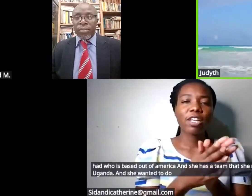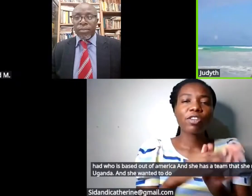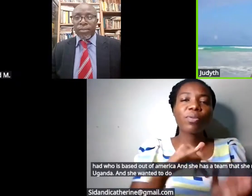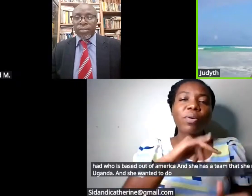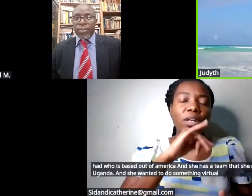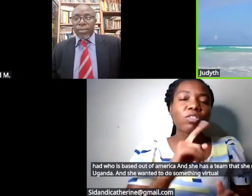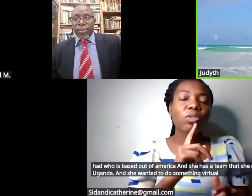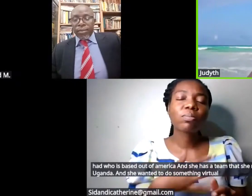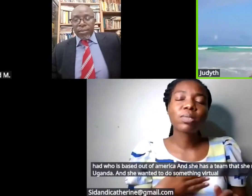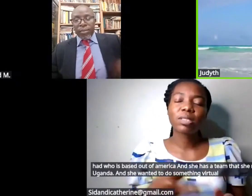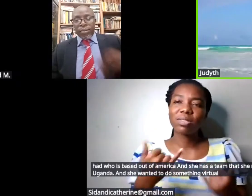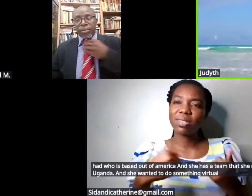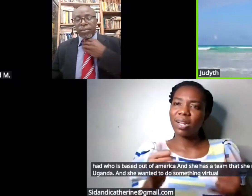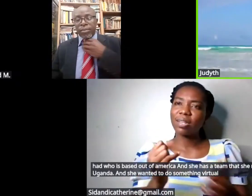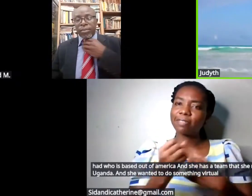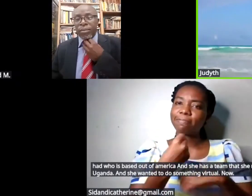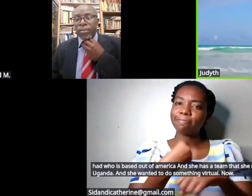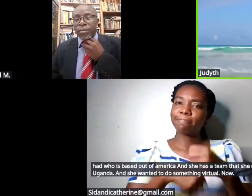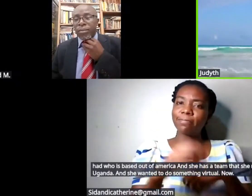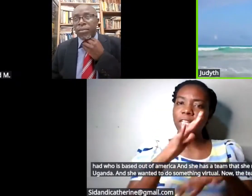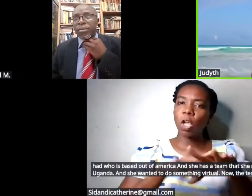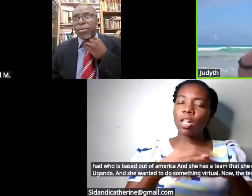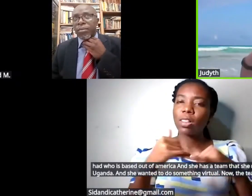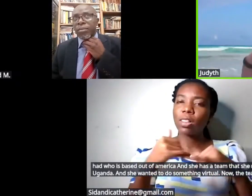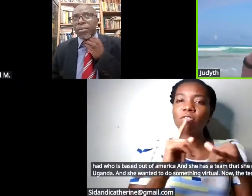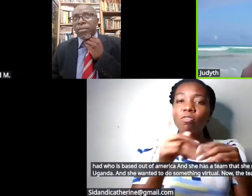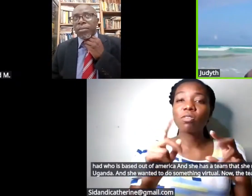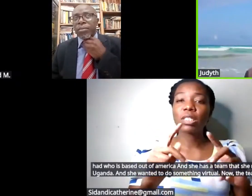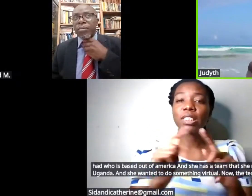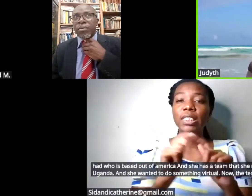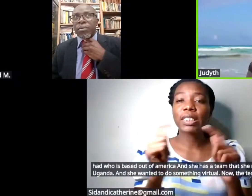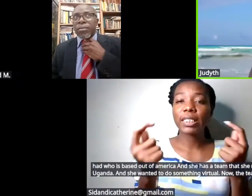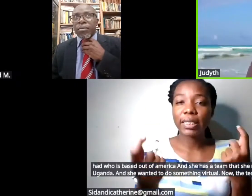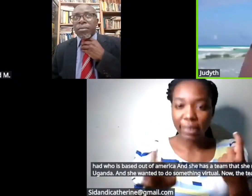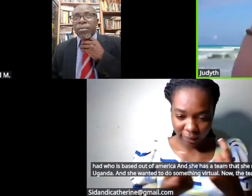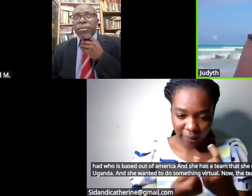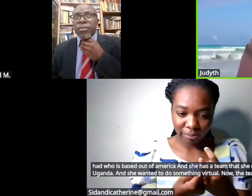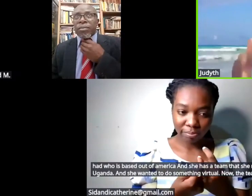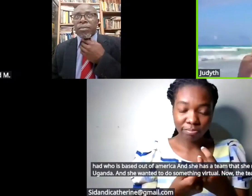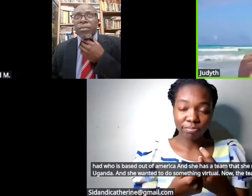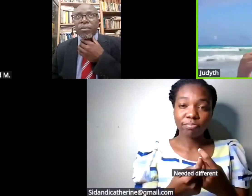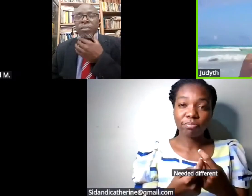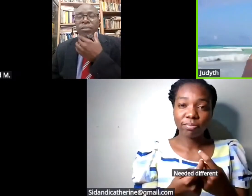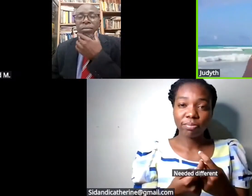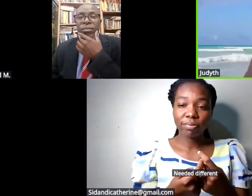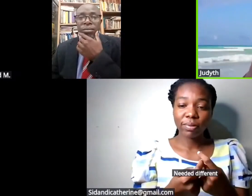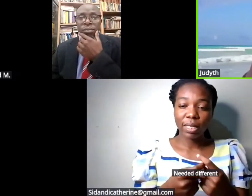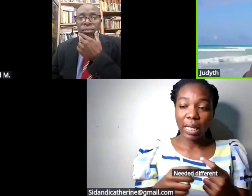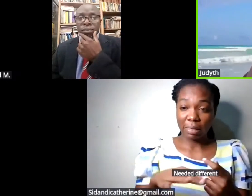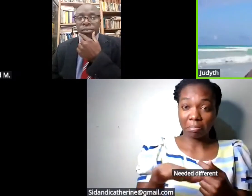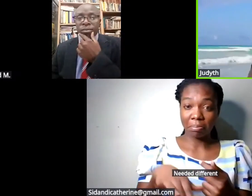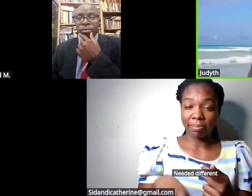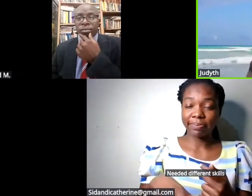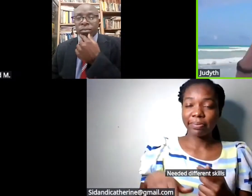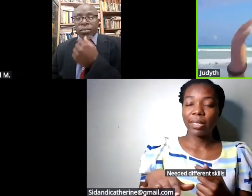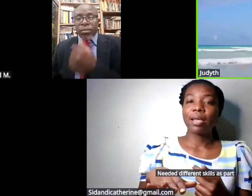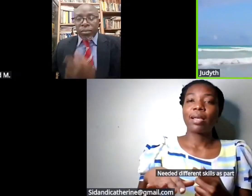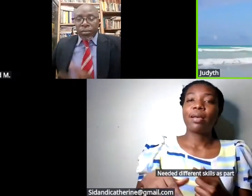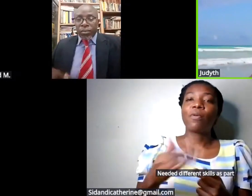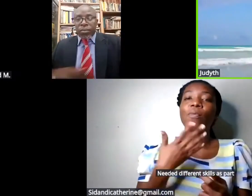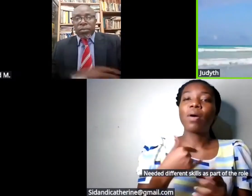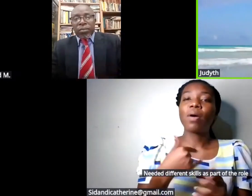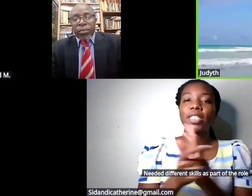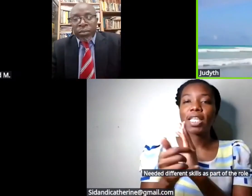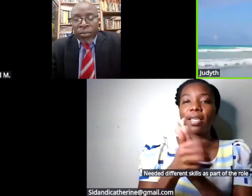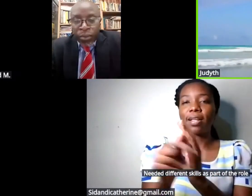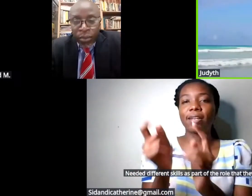virtual. Now, the team on the ground needed different skills as part of the role that they play